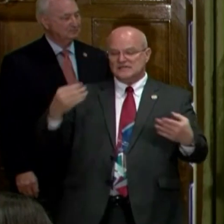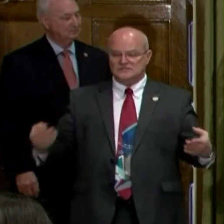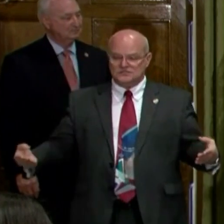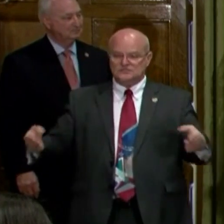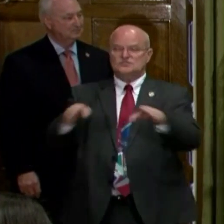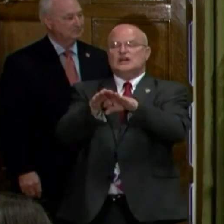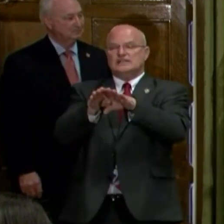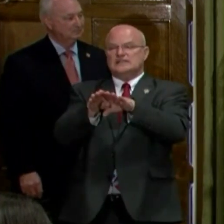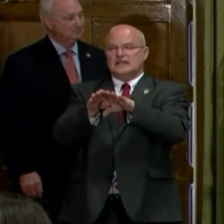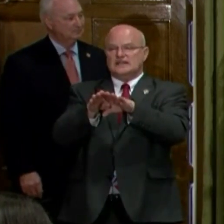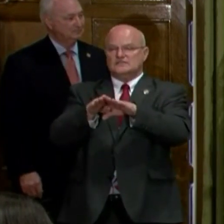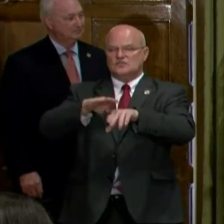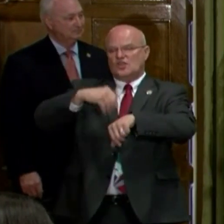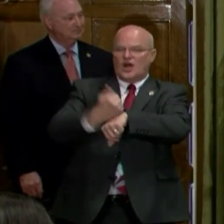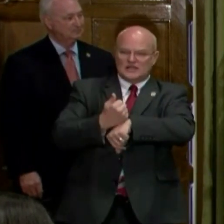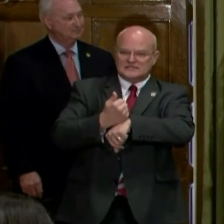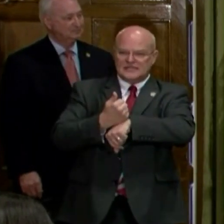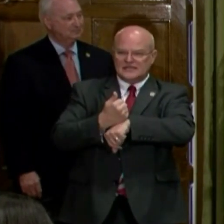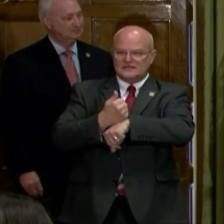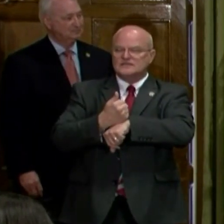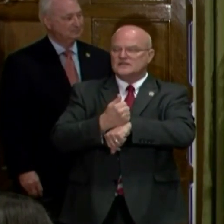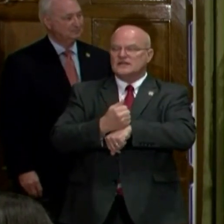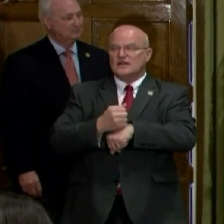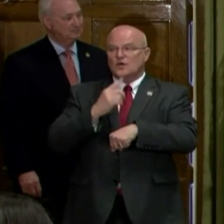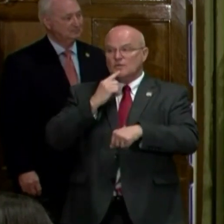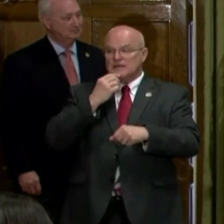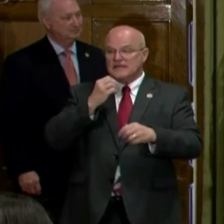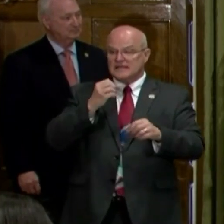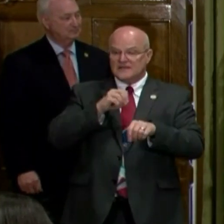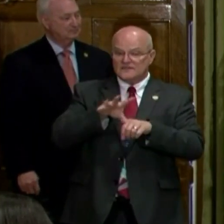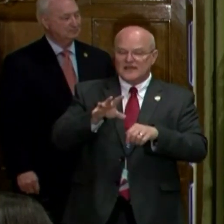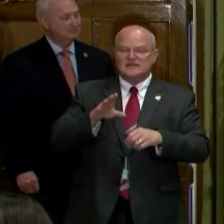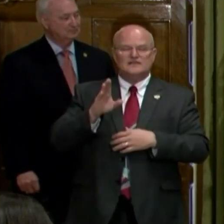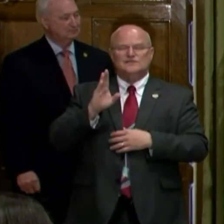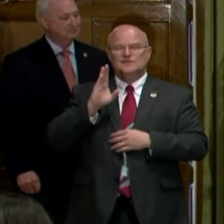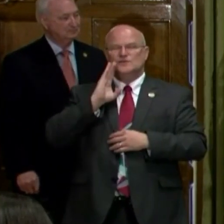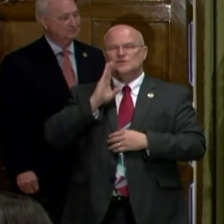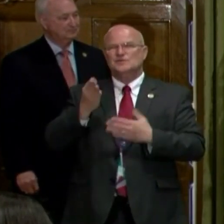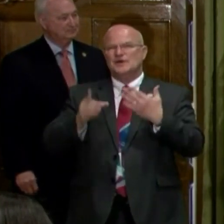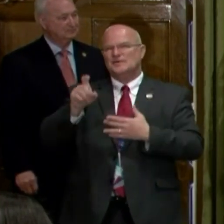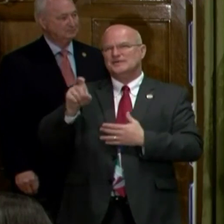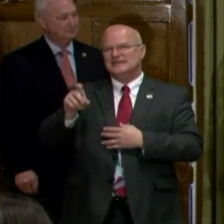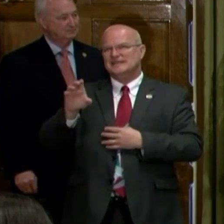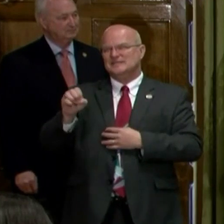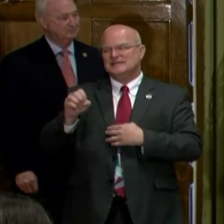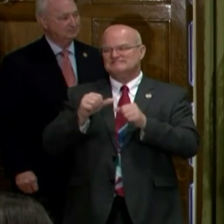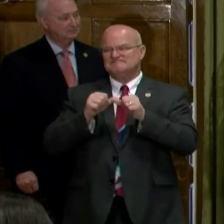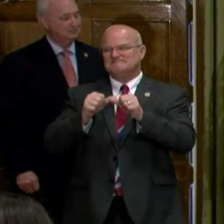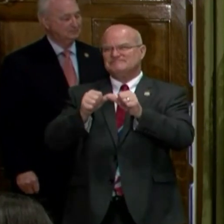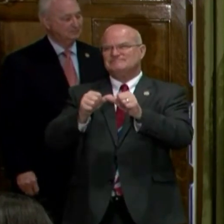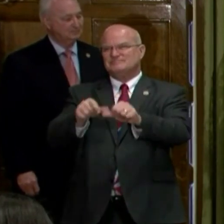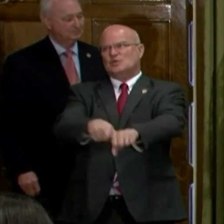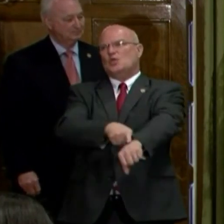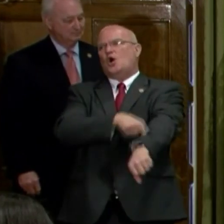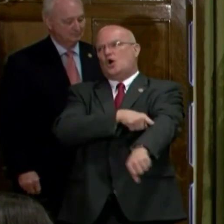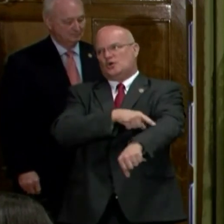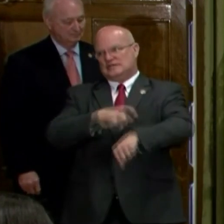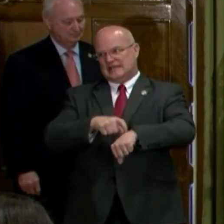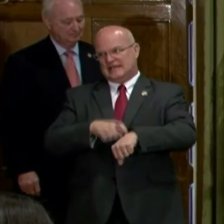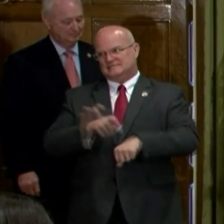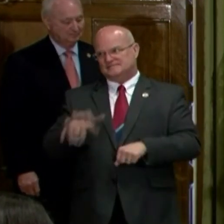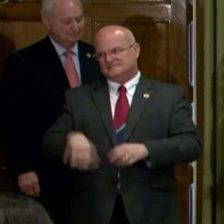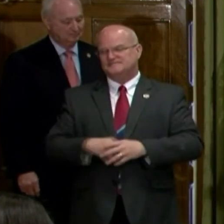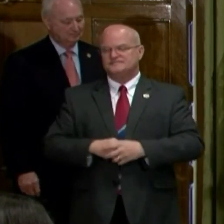shutdown or lockdown or shelter in place to be effective would probably need to be sustained for a much longer period of